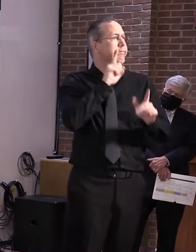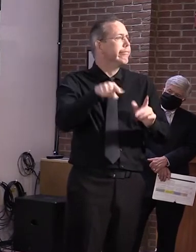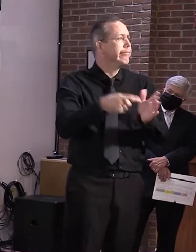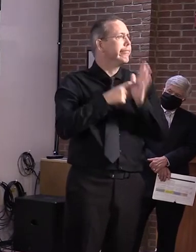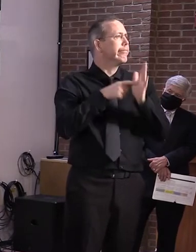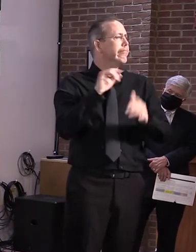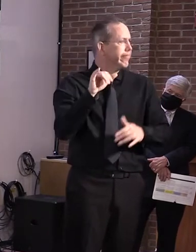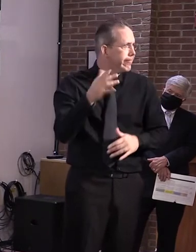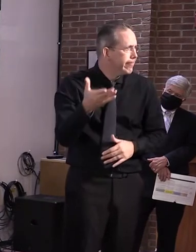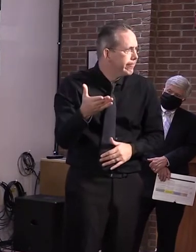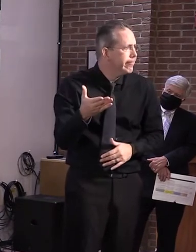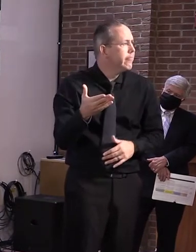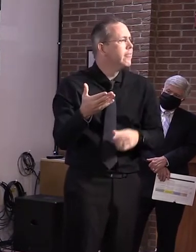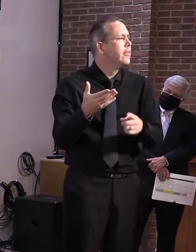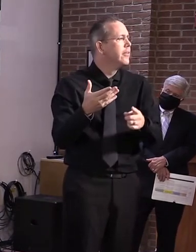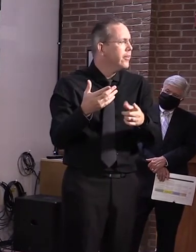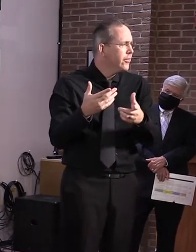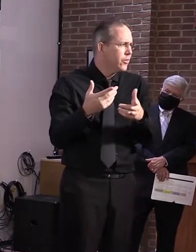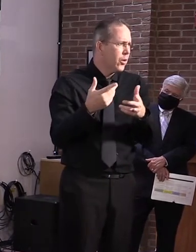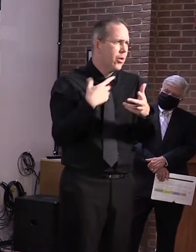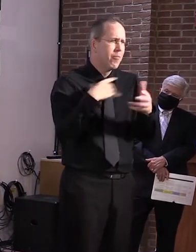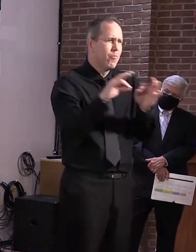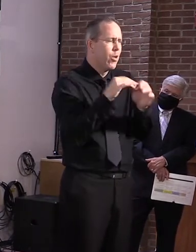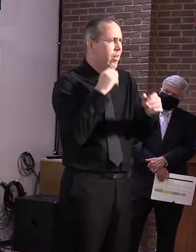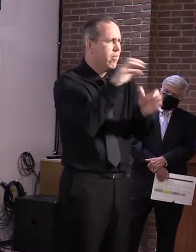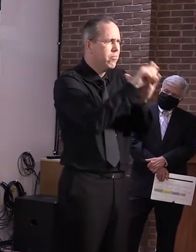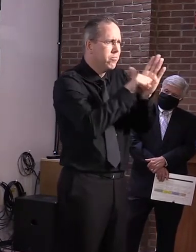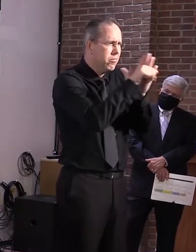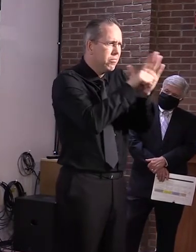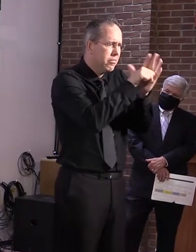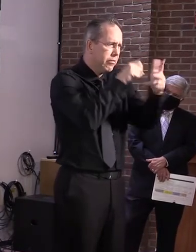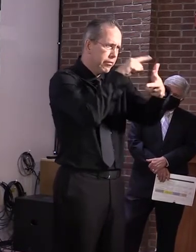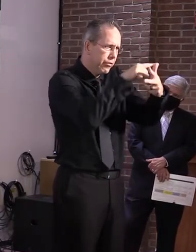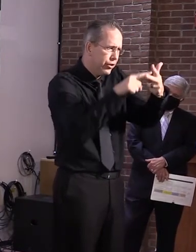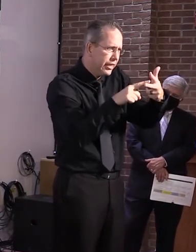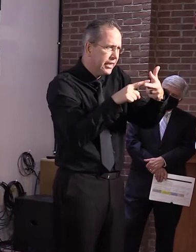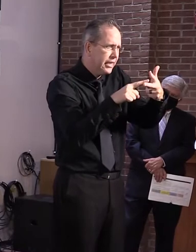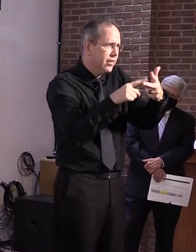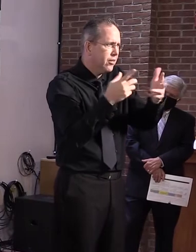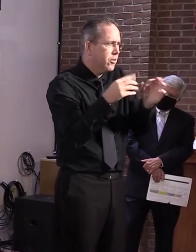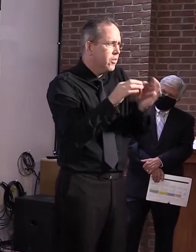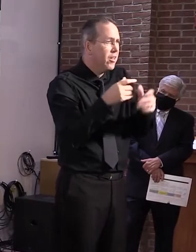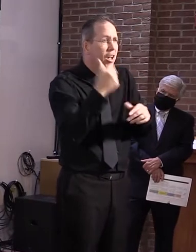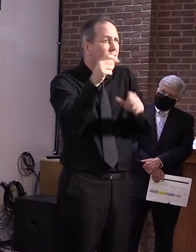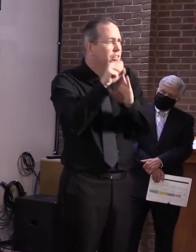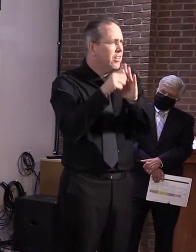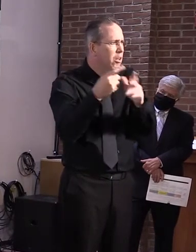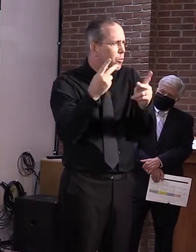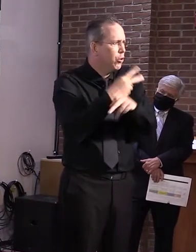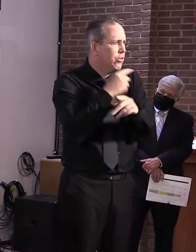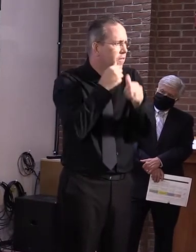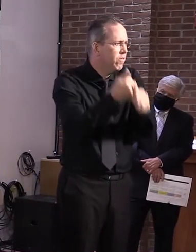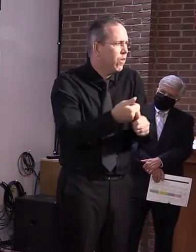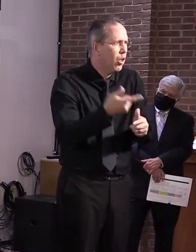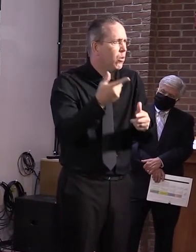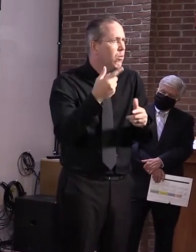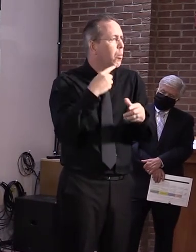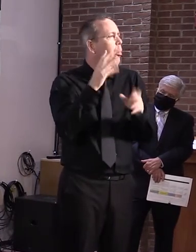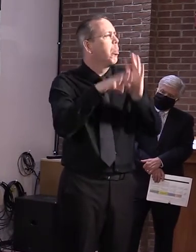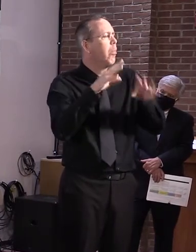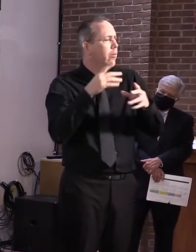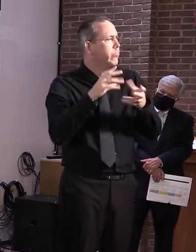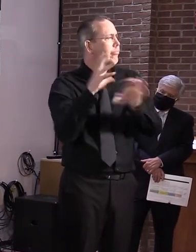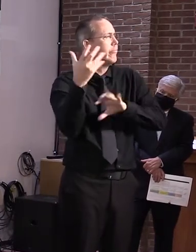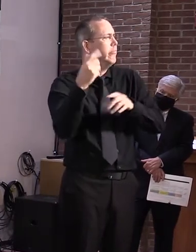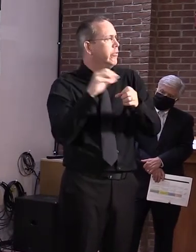one of the top three states at this point in terms of active positivity rates and